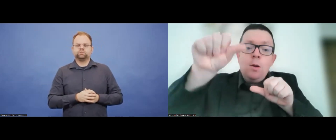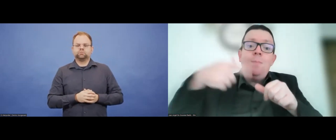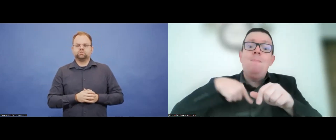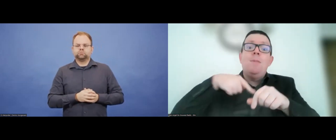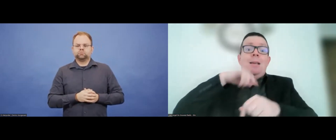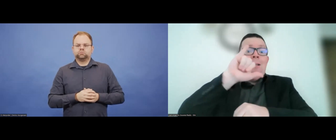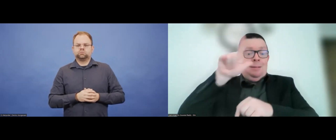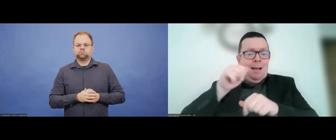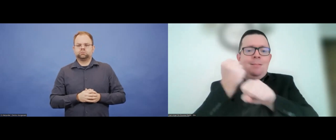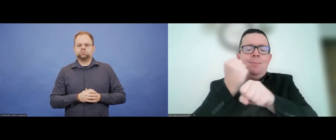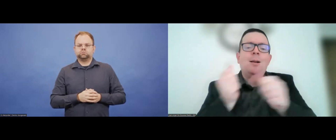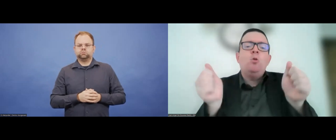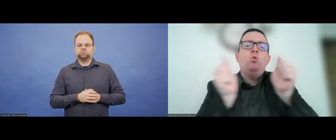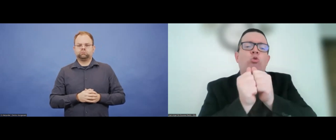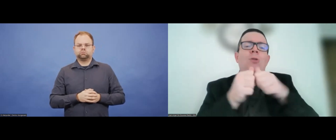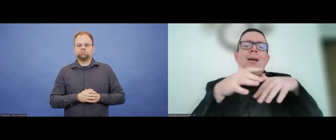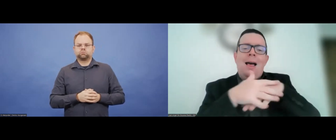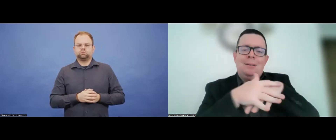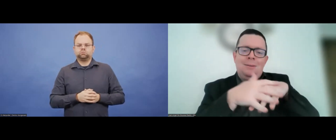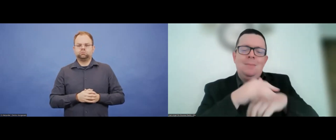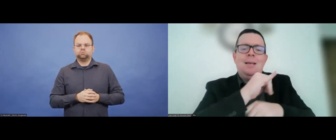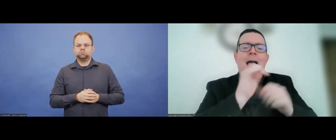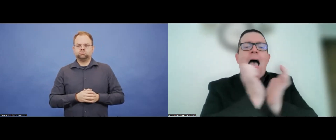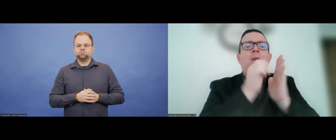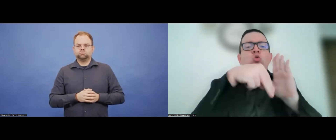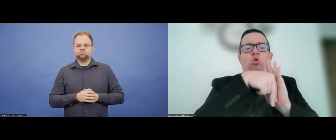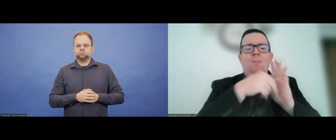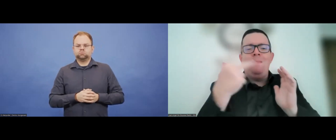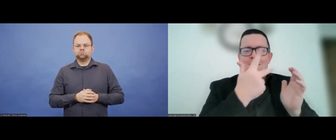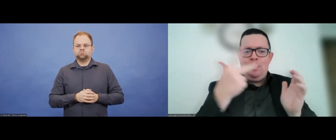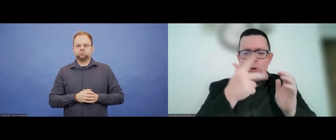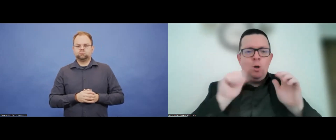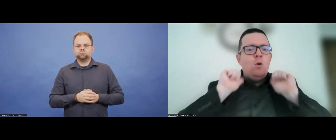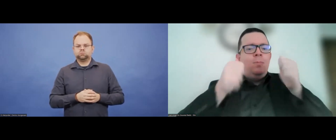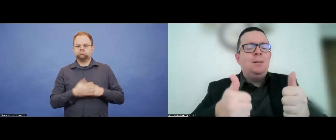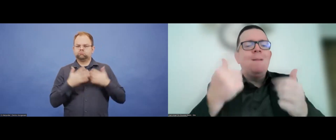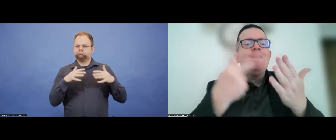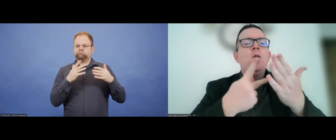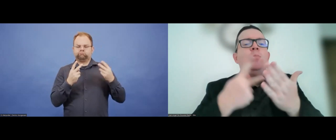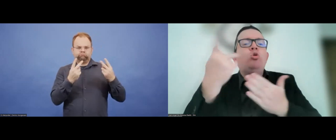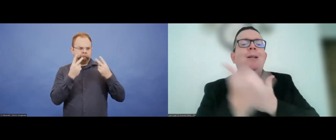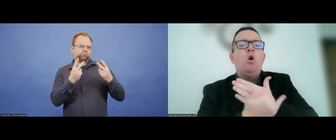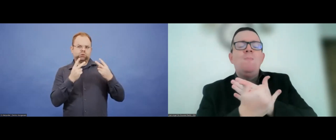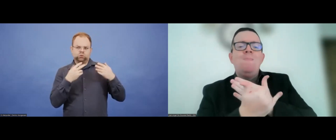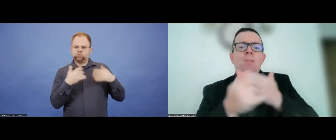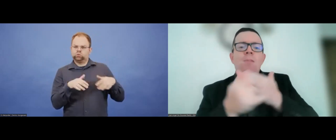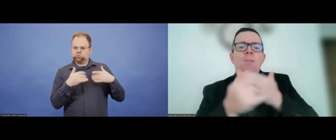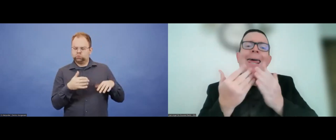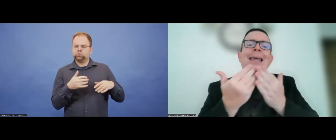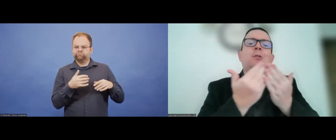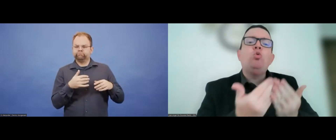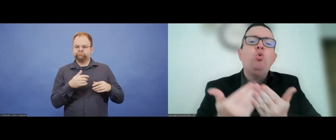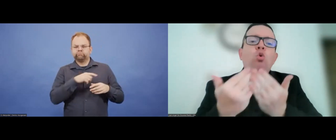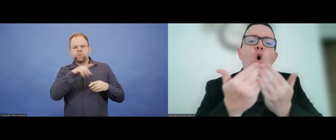We were talking about different formats so that other people with disabilities could participate in